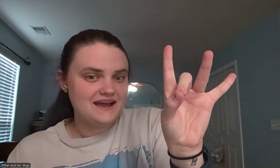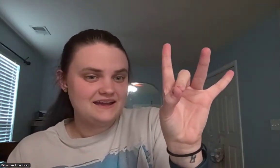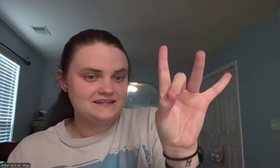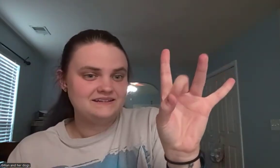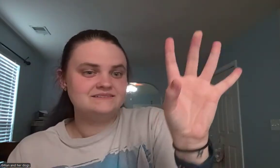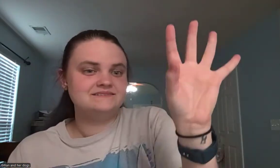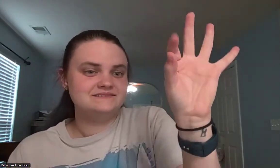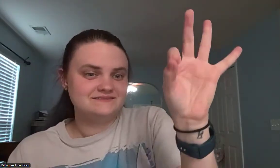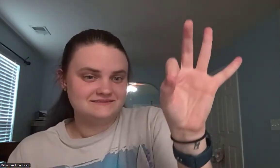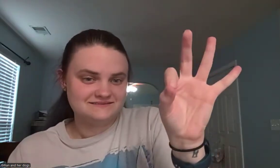9,